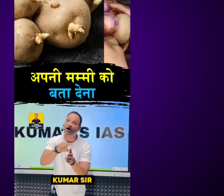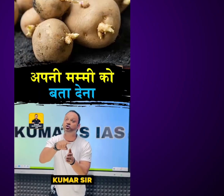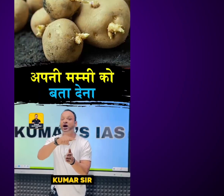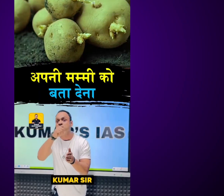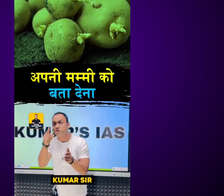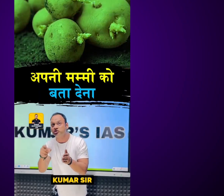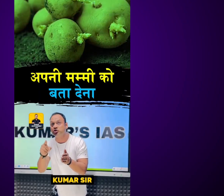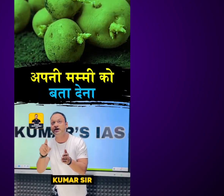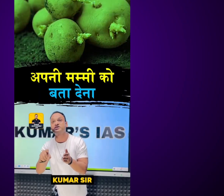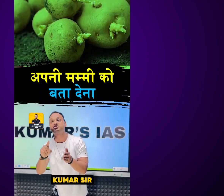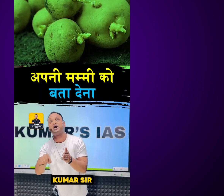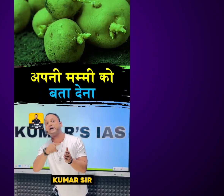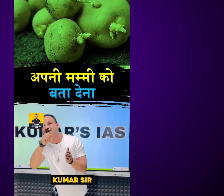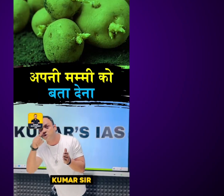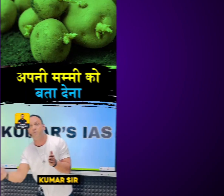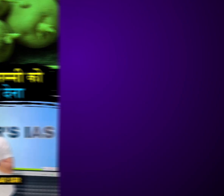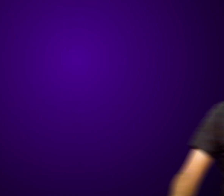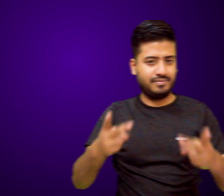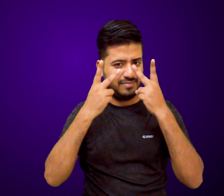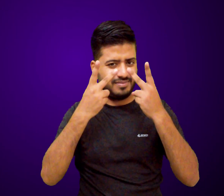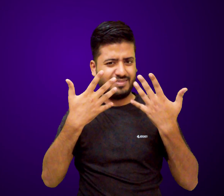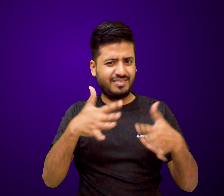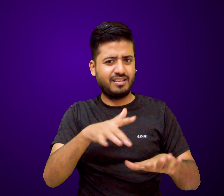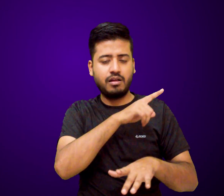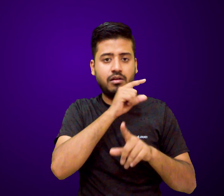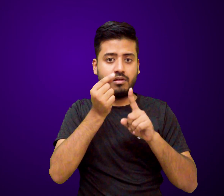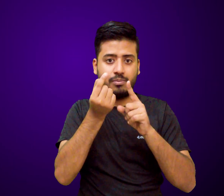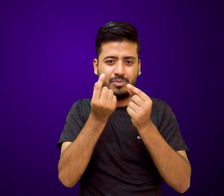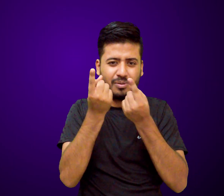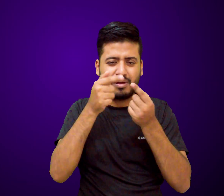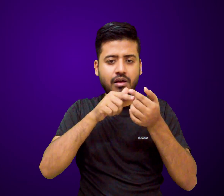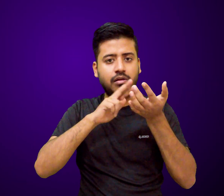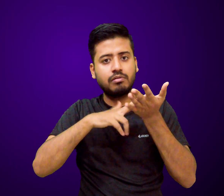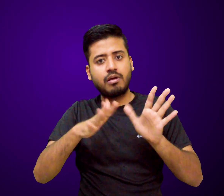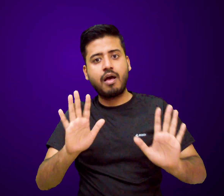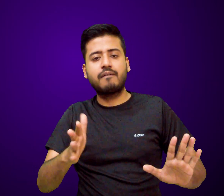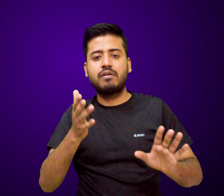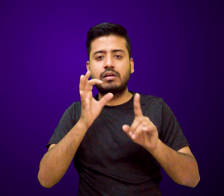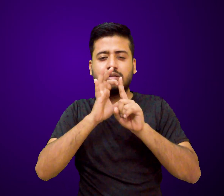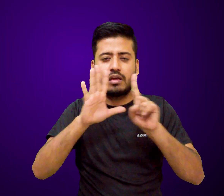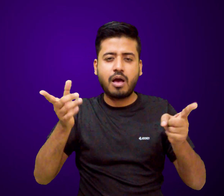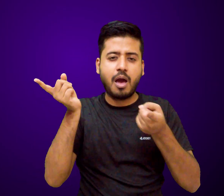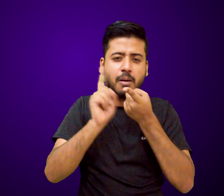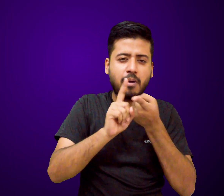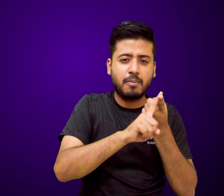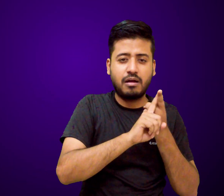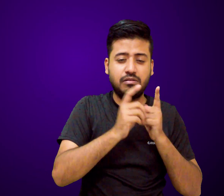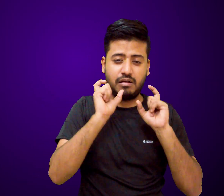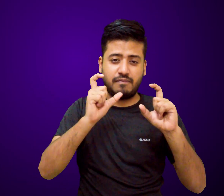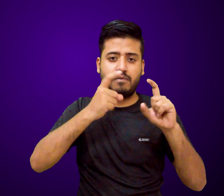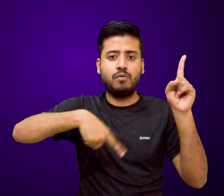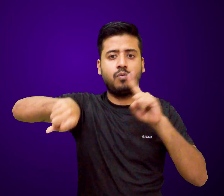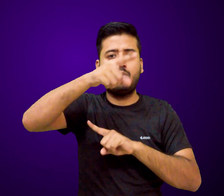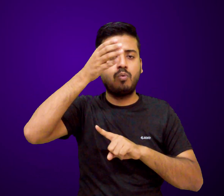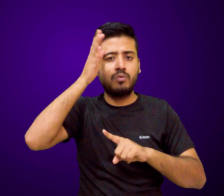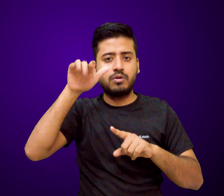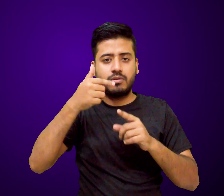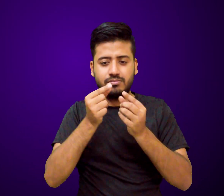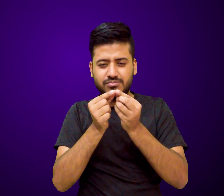remove toxic compounds from sprouted potatoes? Glycoalkaloids are especially concentrated in a potato's leaves,